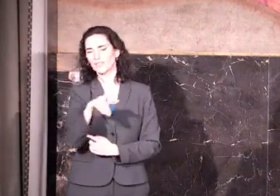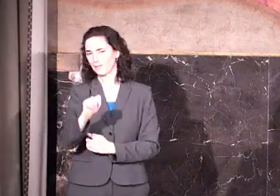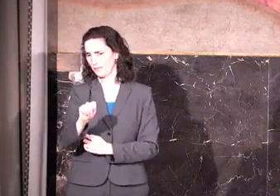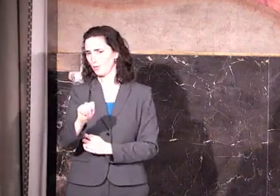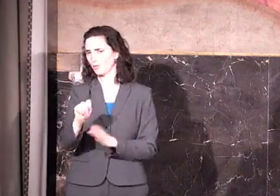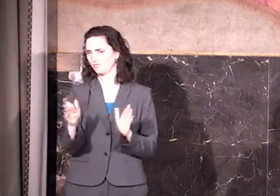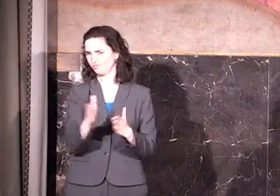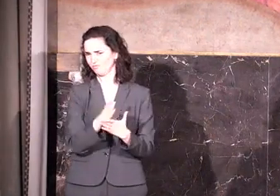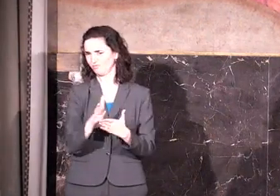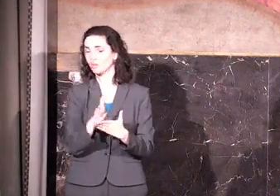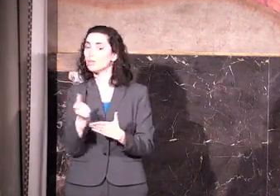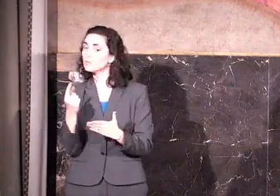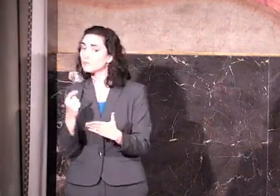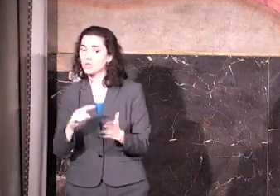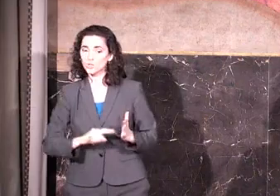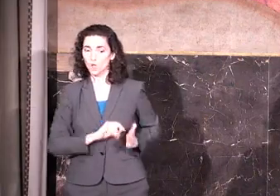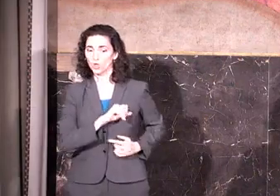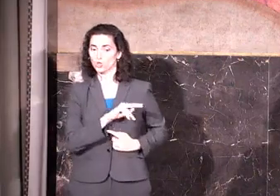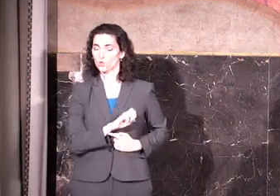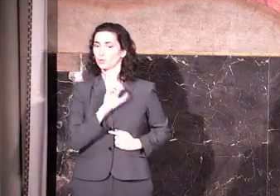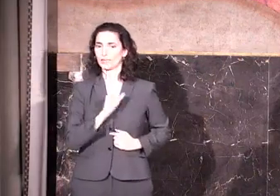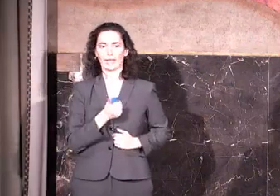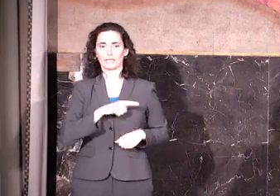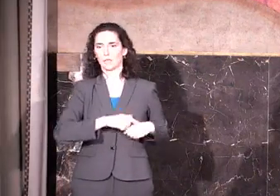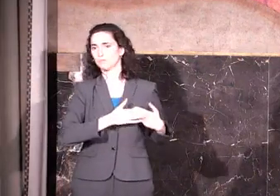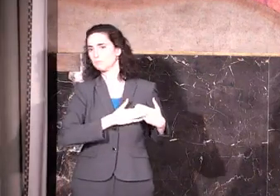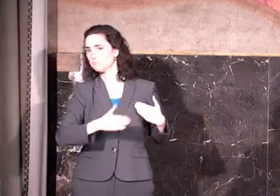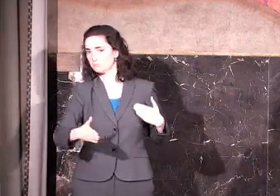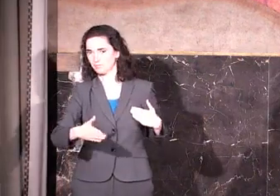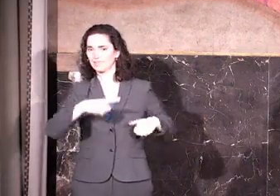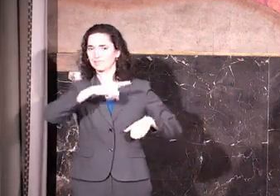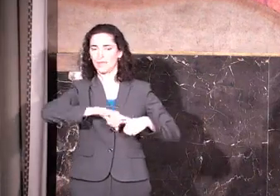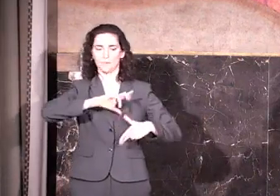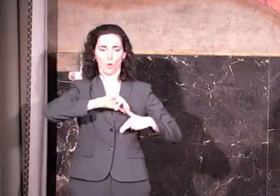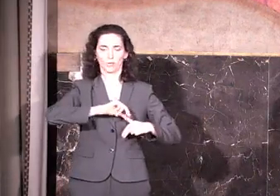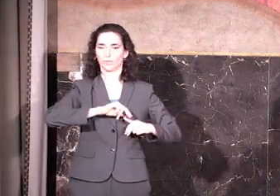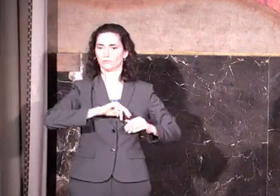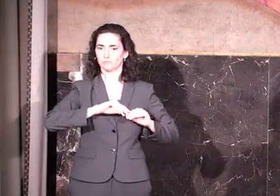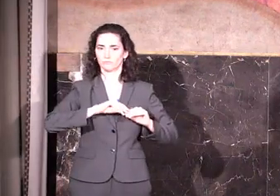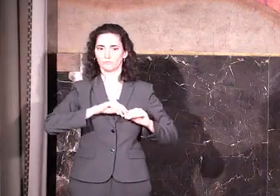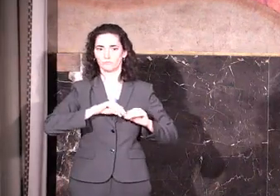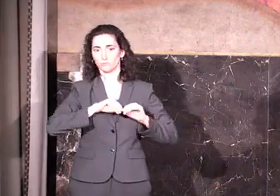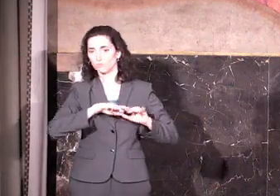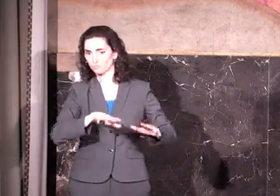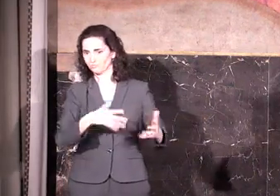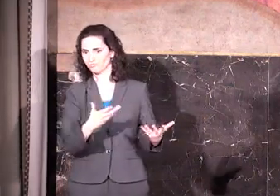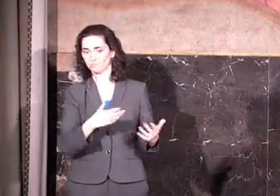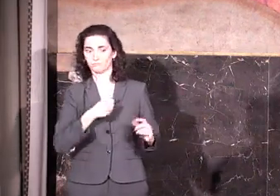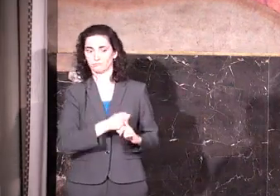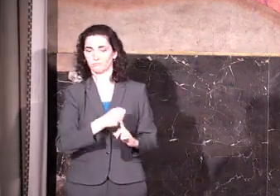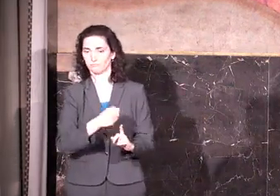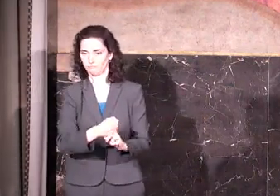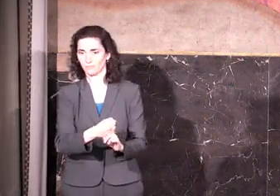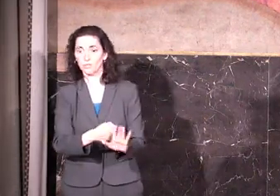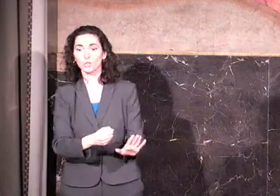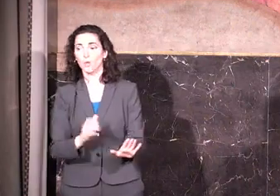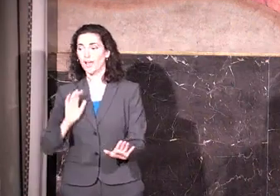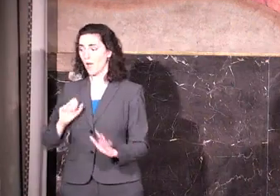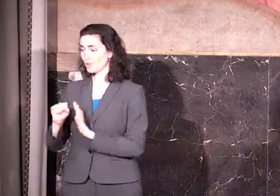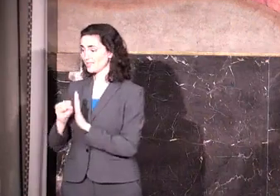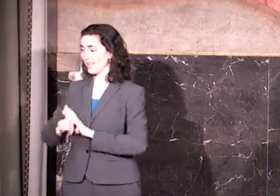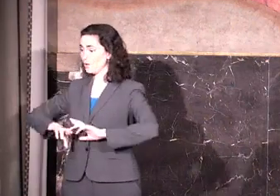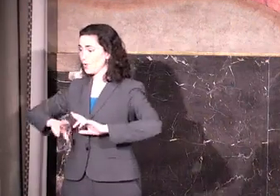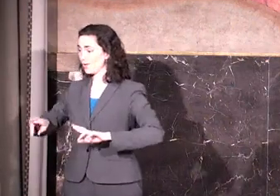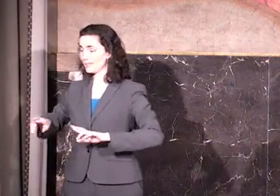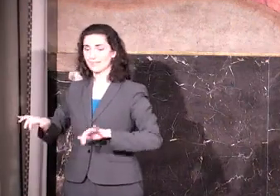starts in June, and it can happen anytime after that. And our state is not postured as it normally is because of the coronavirus public health